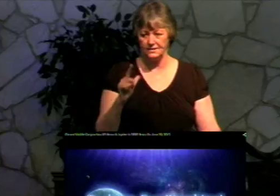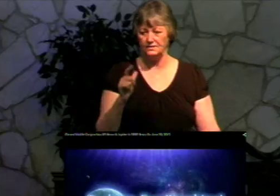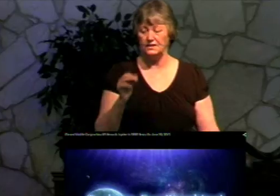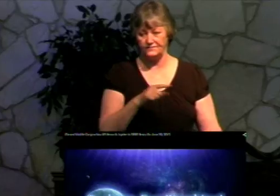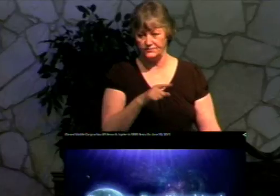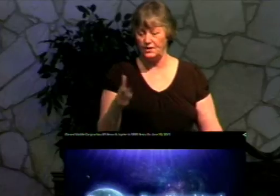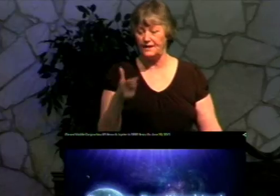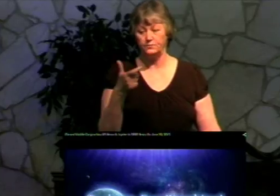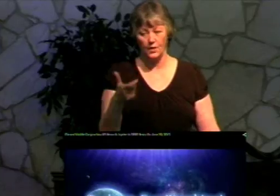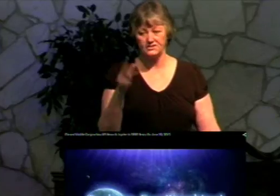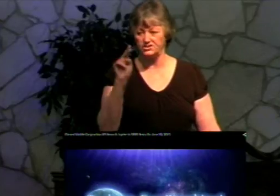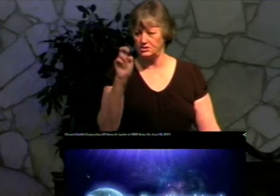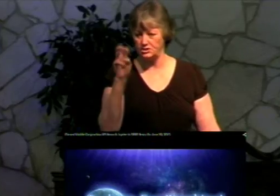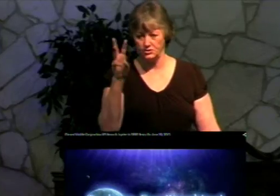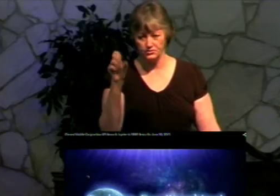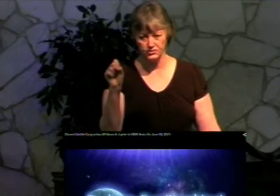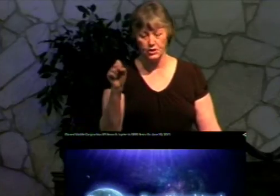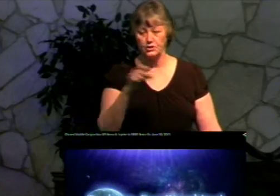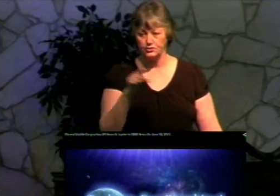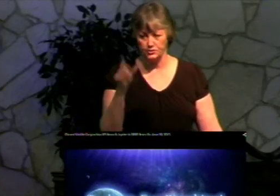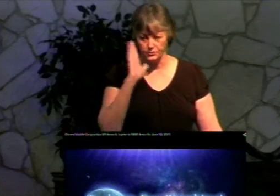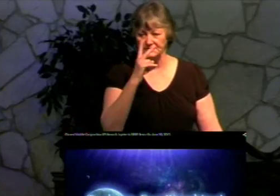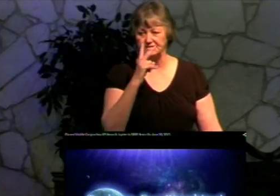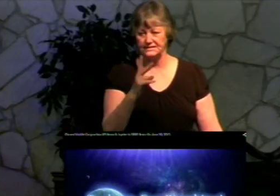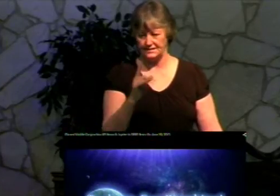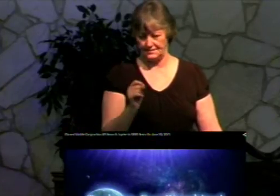deal. If you have watched the news, you will see it.